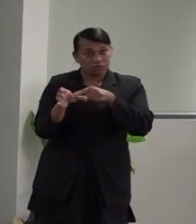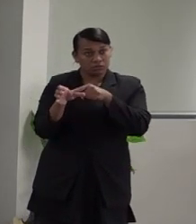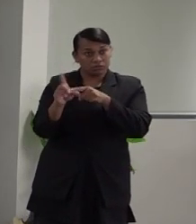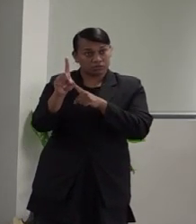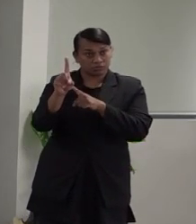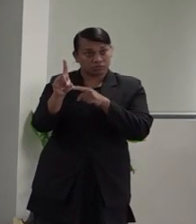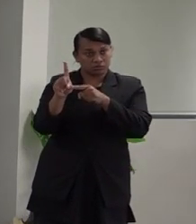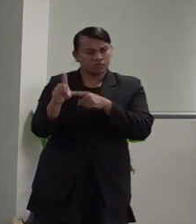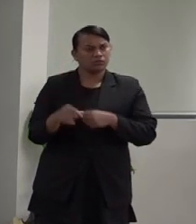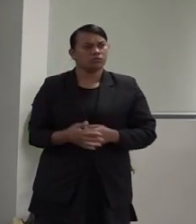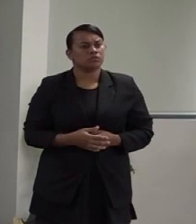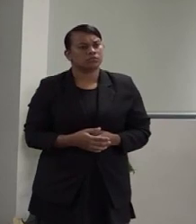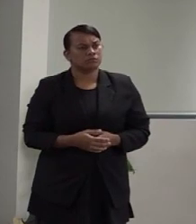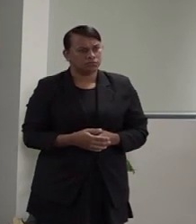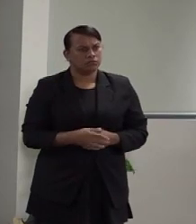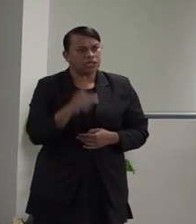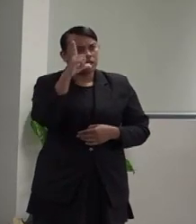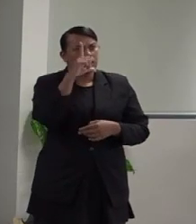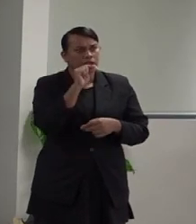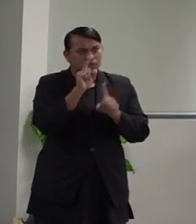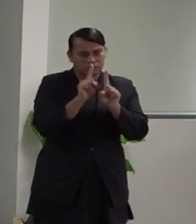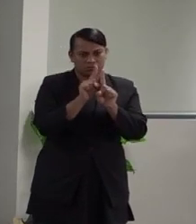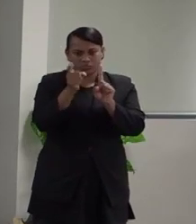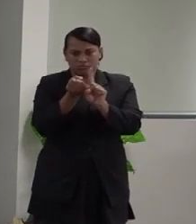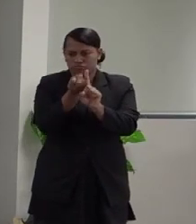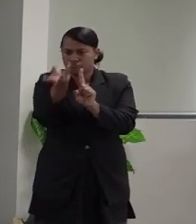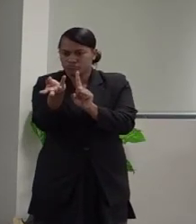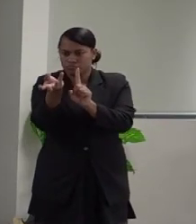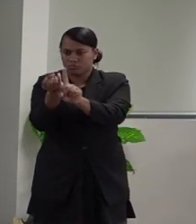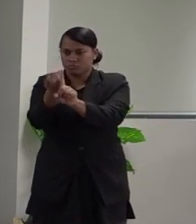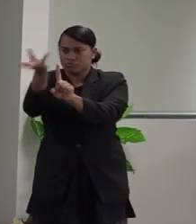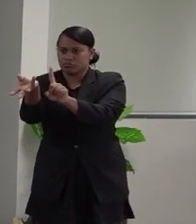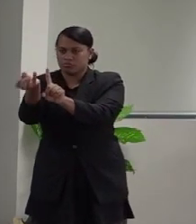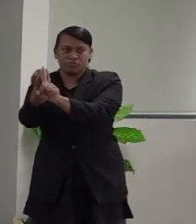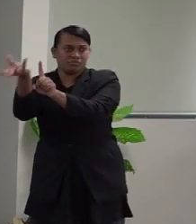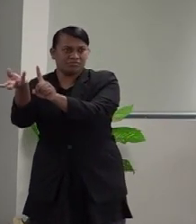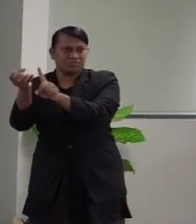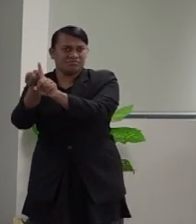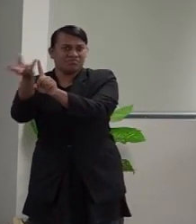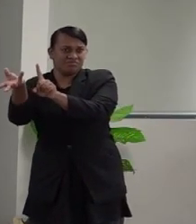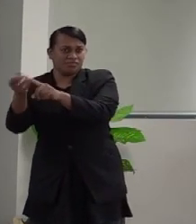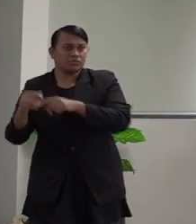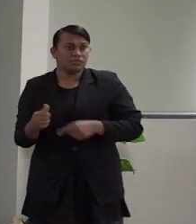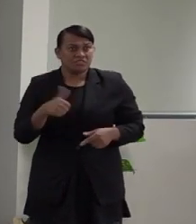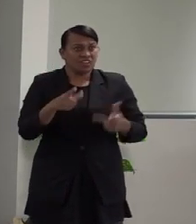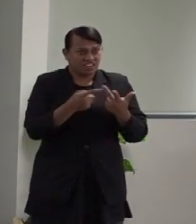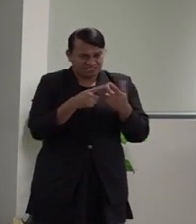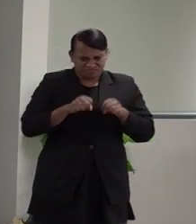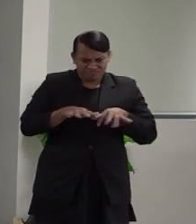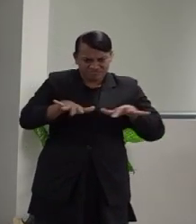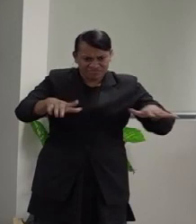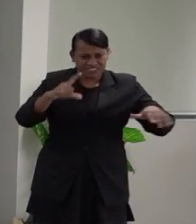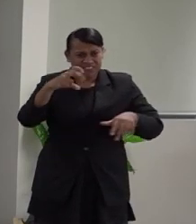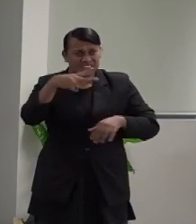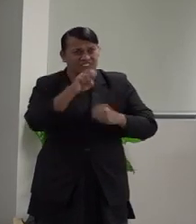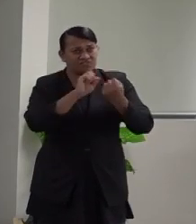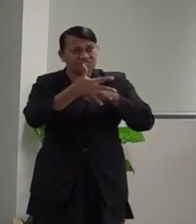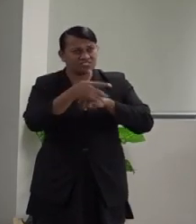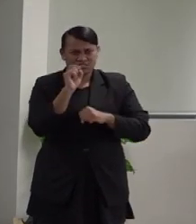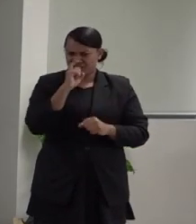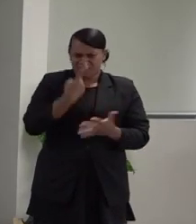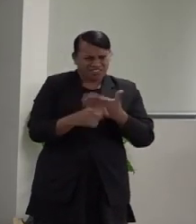any age, to make bad decisions while carrying the virus, and suddenly this outbreak is out of